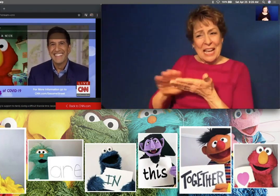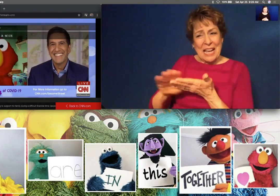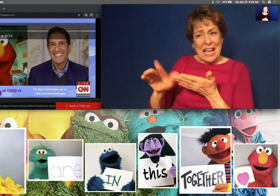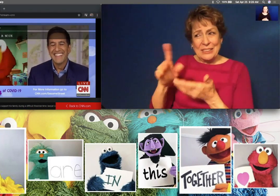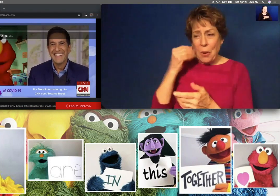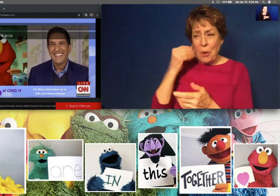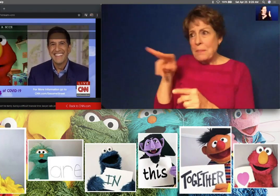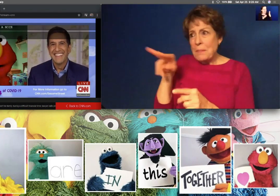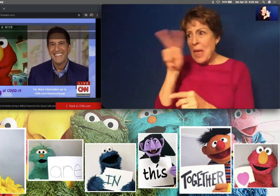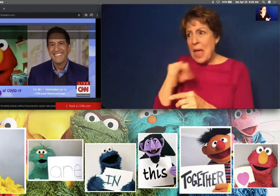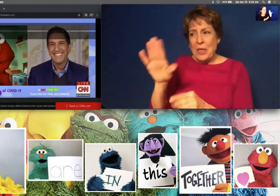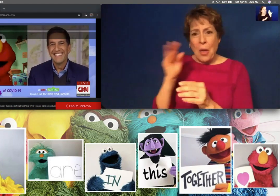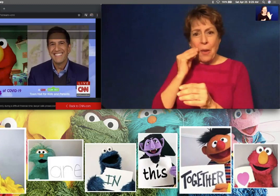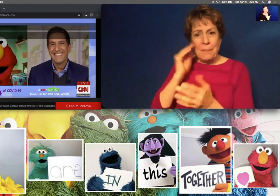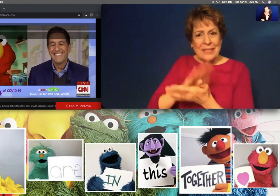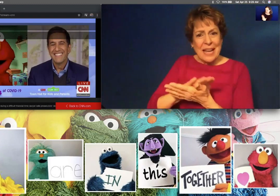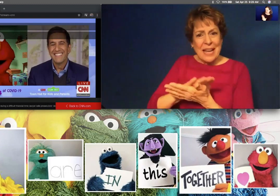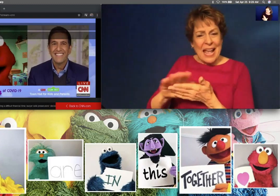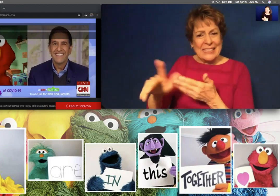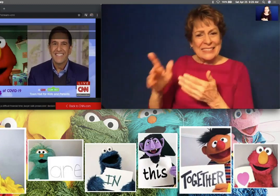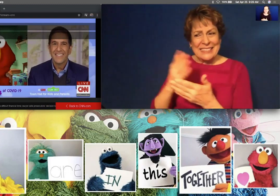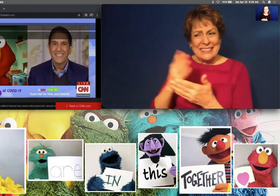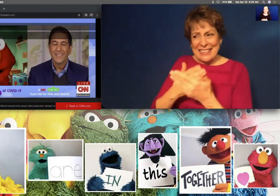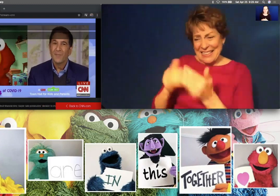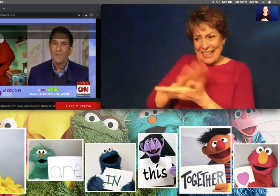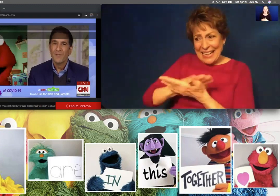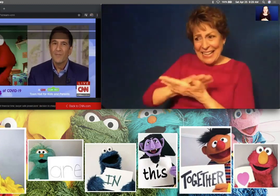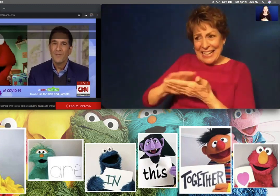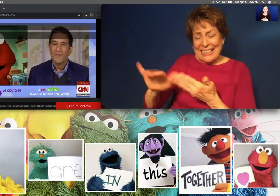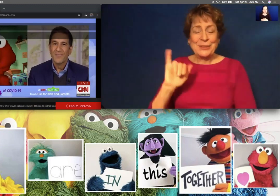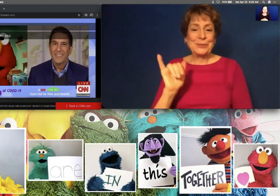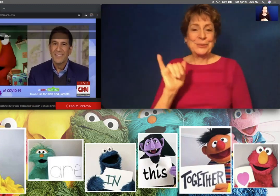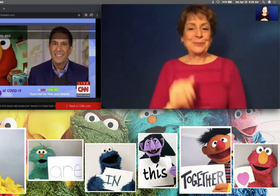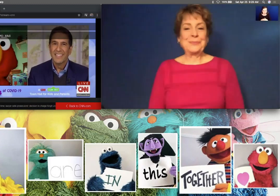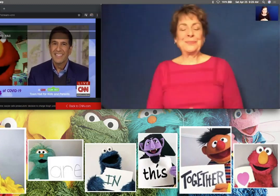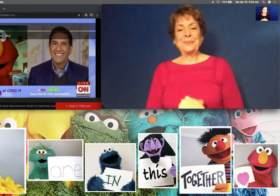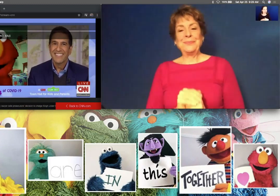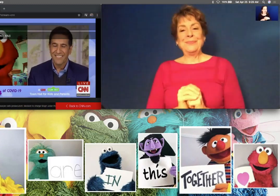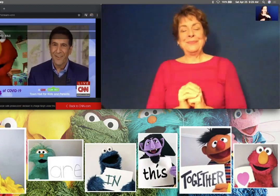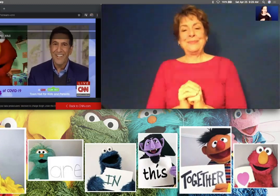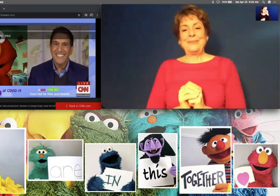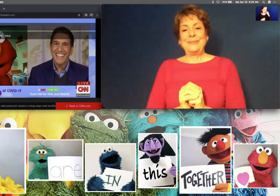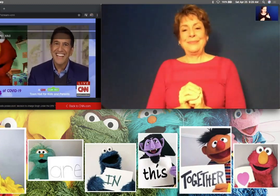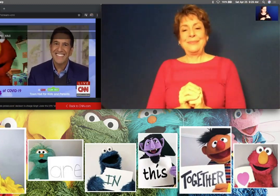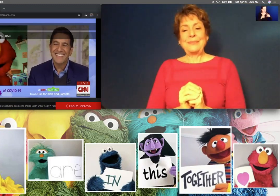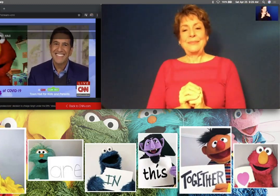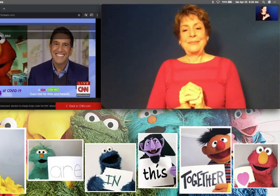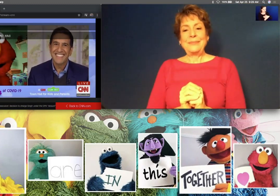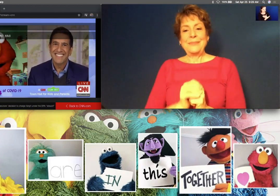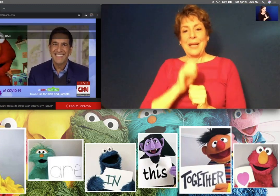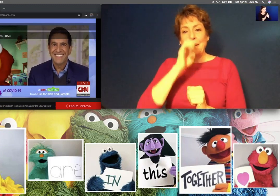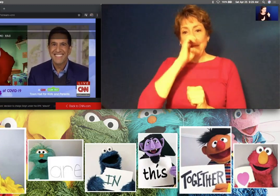you're welcome. Oh, you know what? Elmo has another song he sings while washing his hands. Do you want to hear it? Of course, yes.